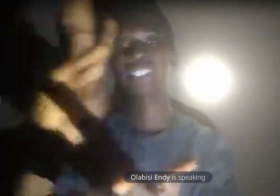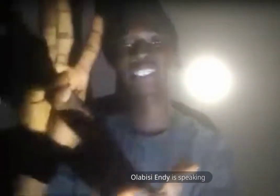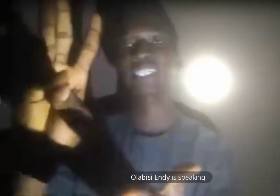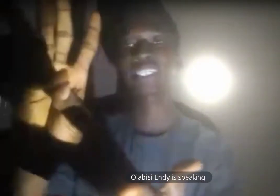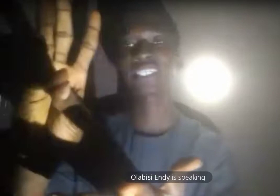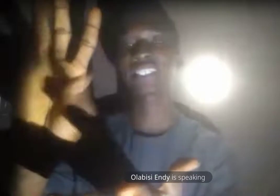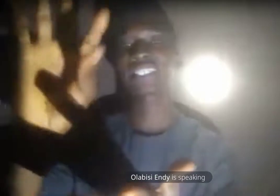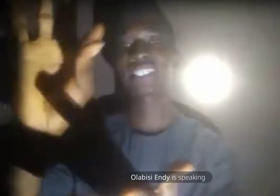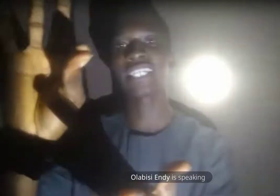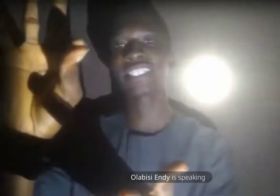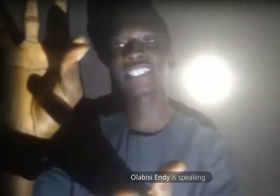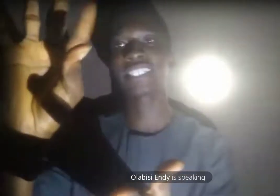200,000.